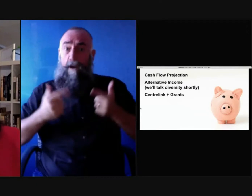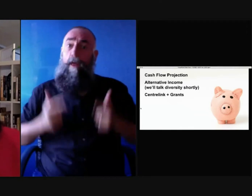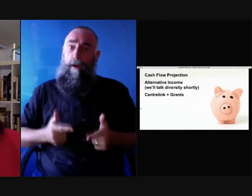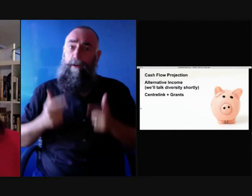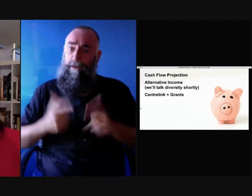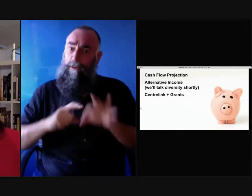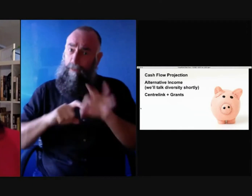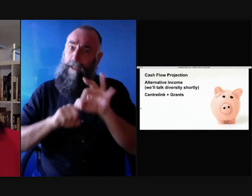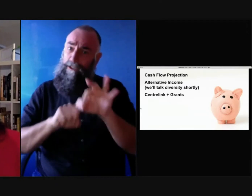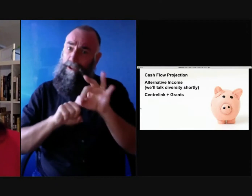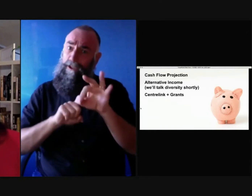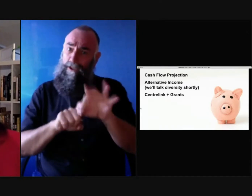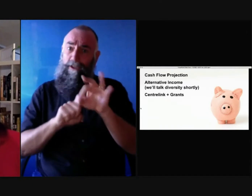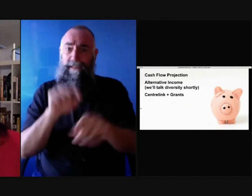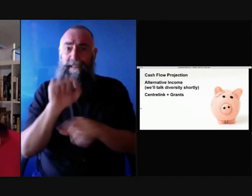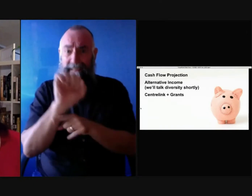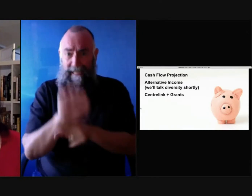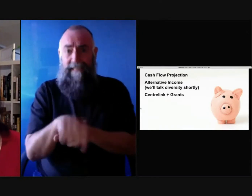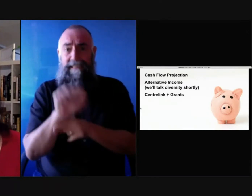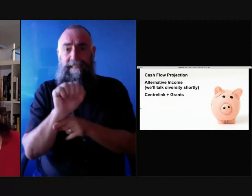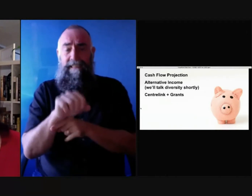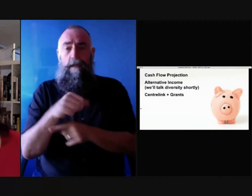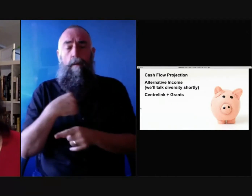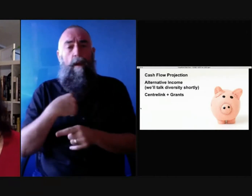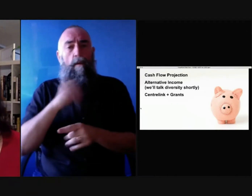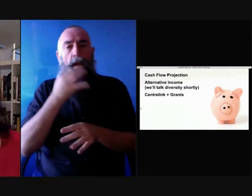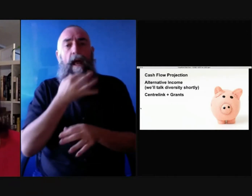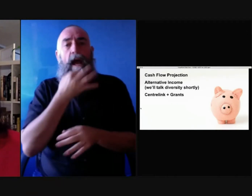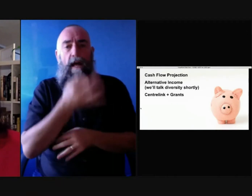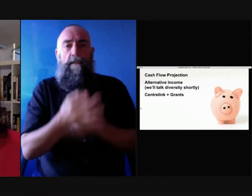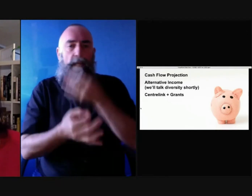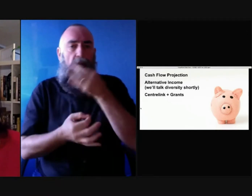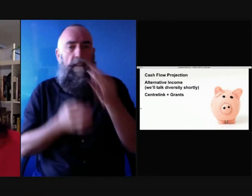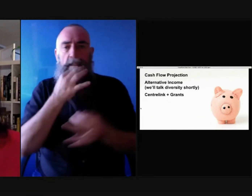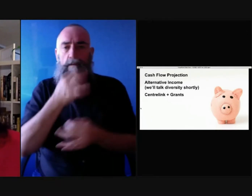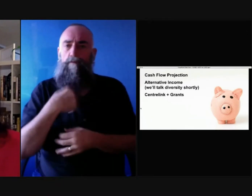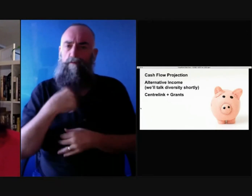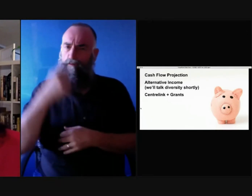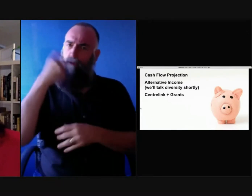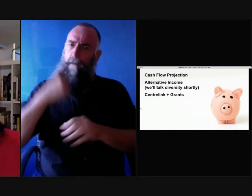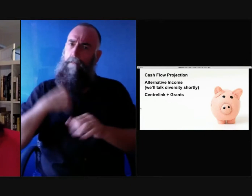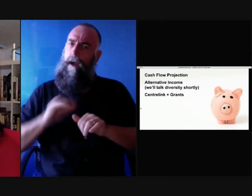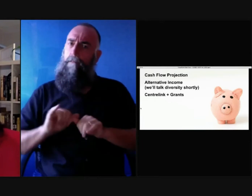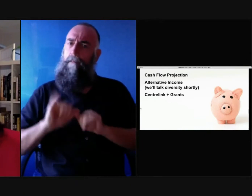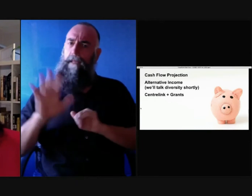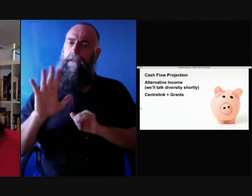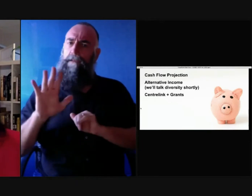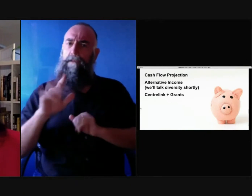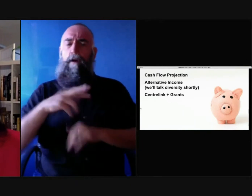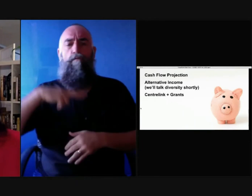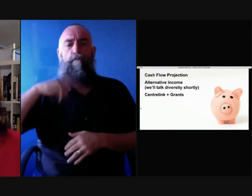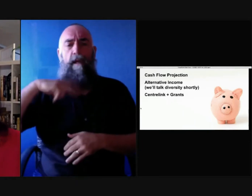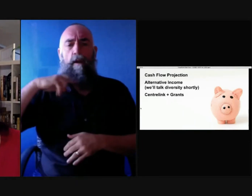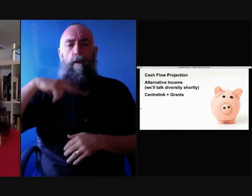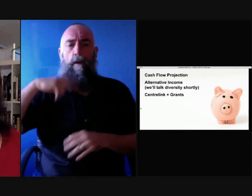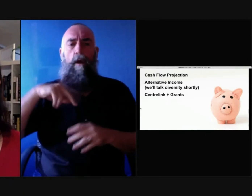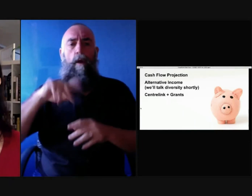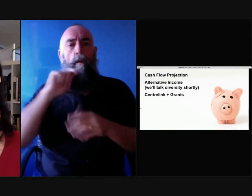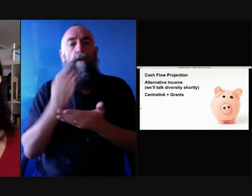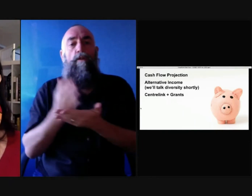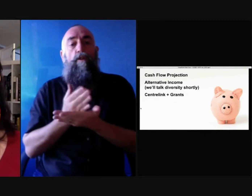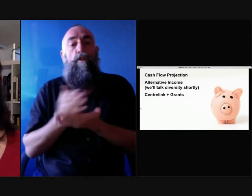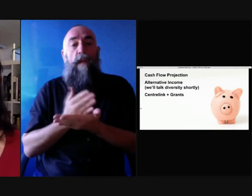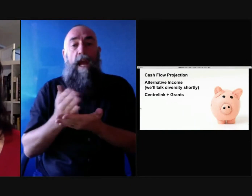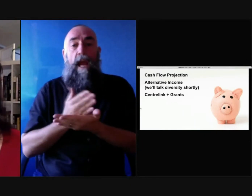course, ask them in the question box. I will do my best. Riona has just mentioned that she's going to share within